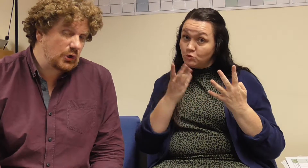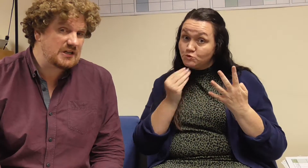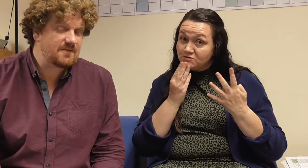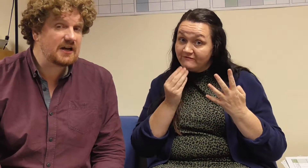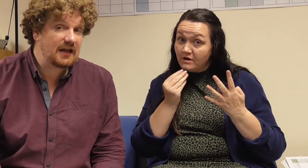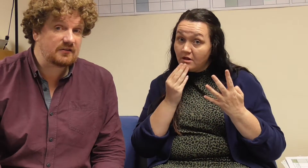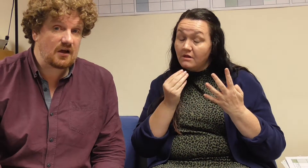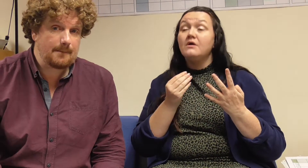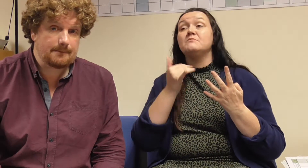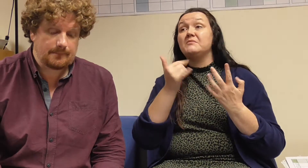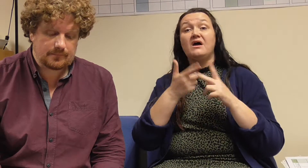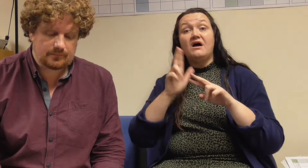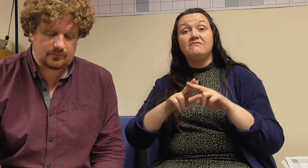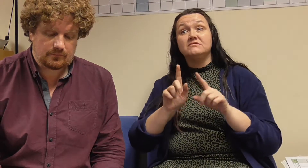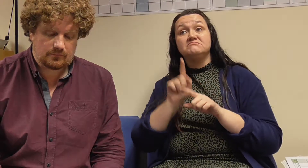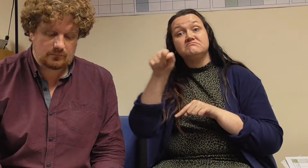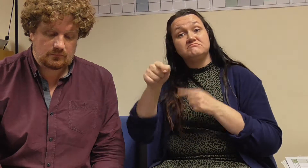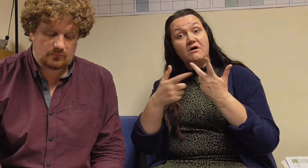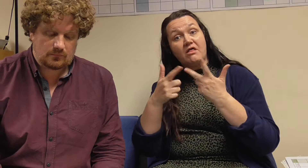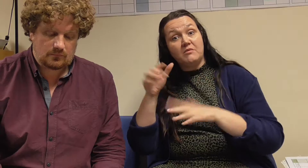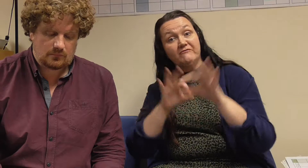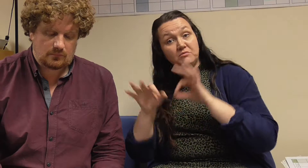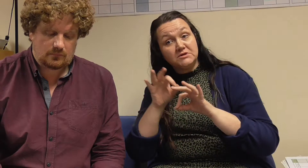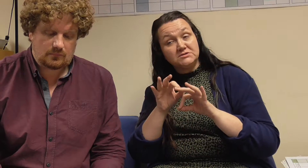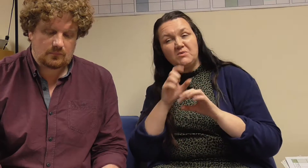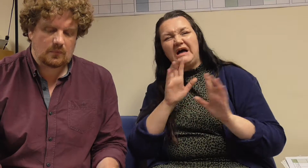Would you do it differently next time?